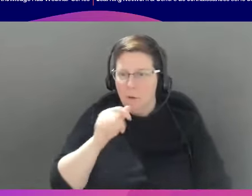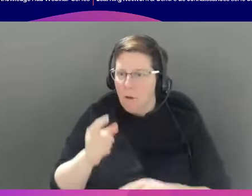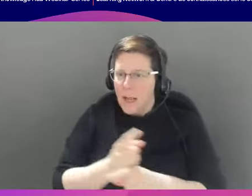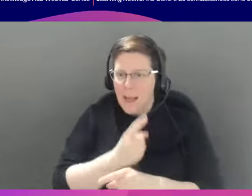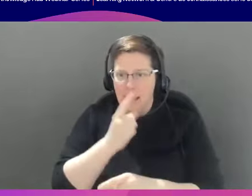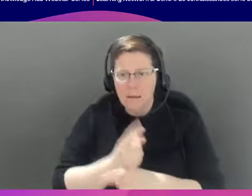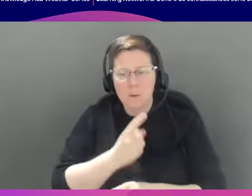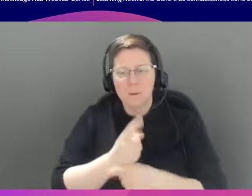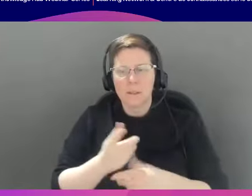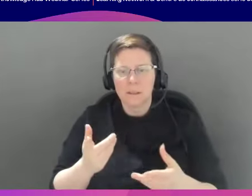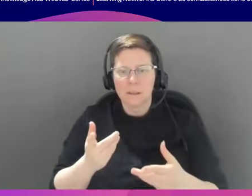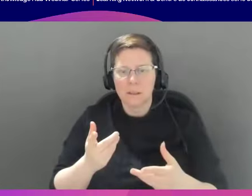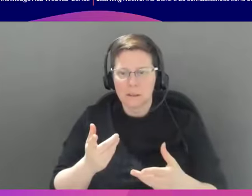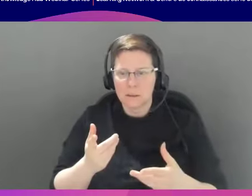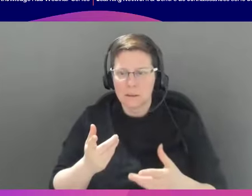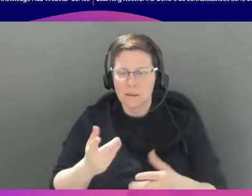pattern.